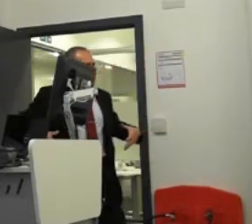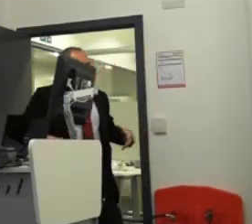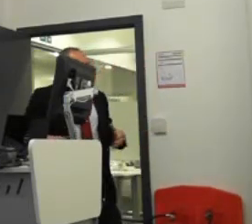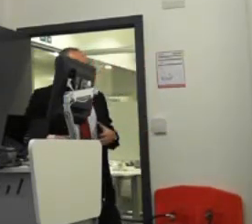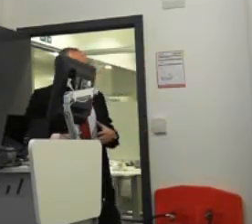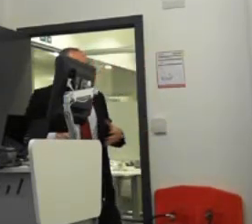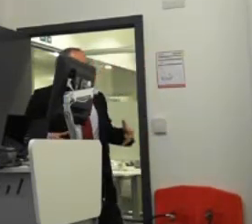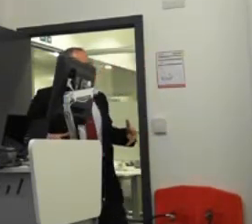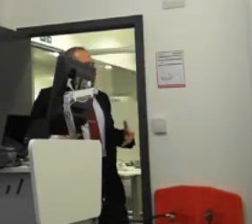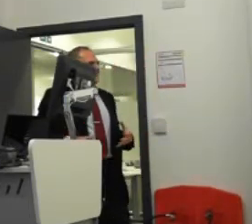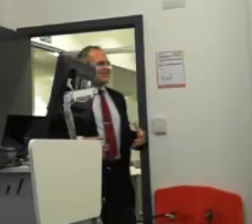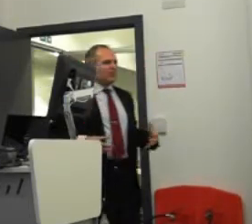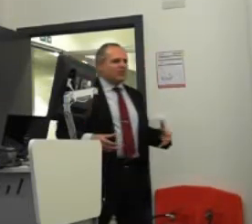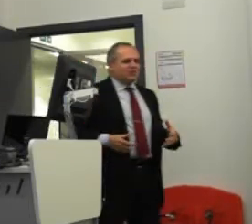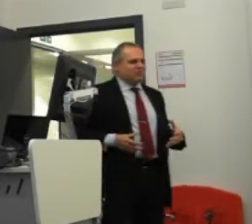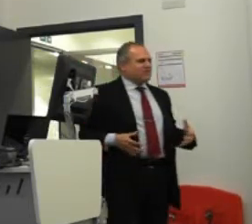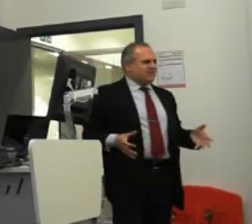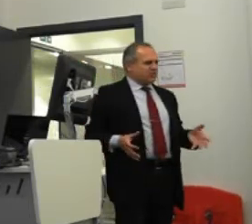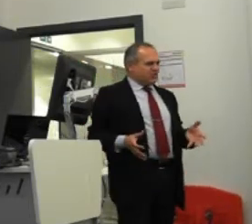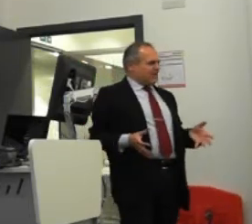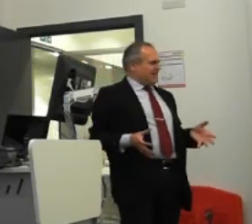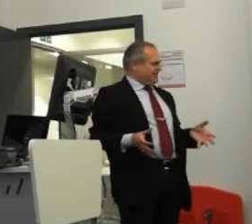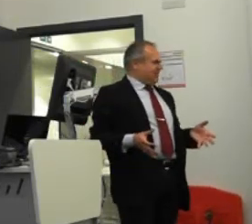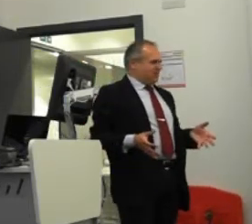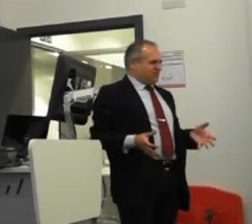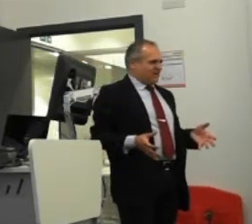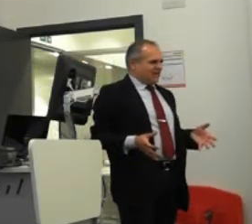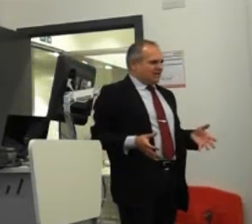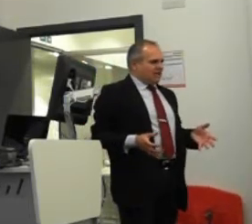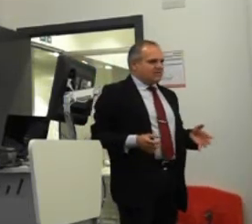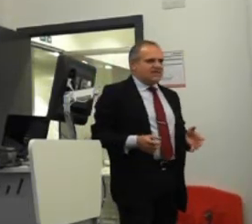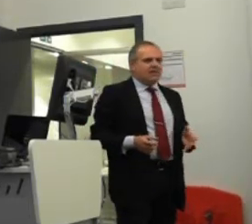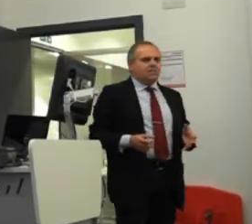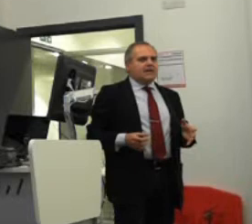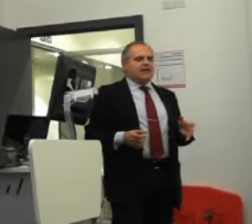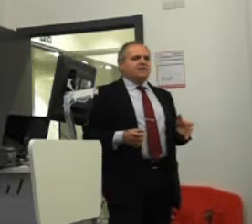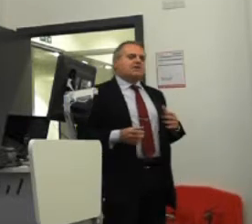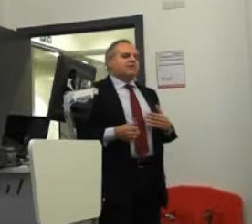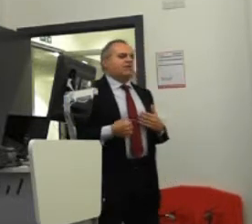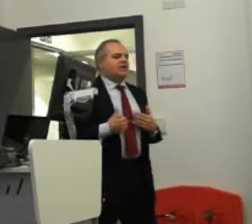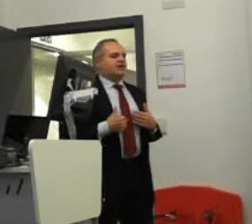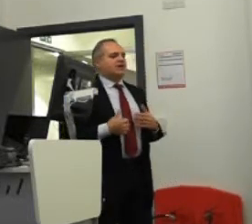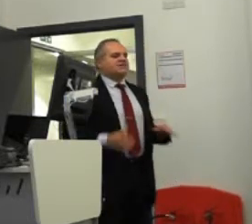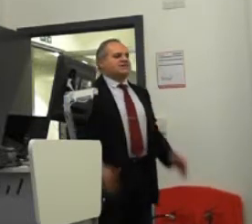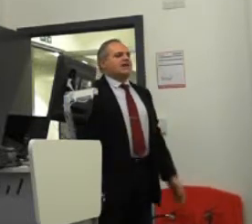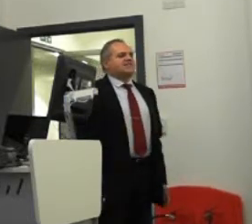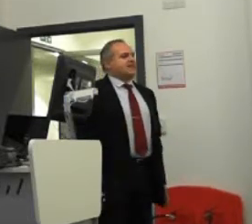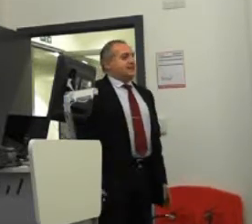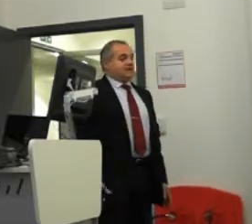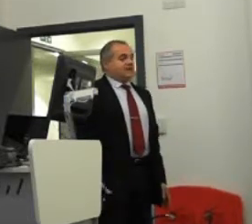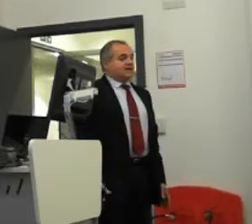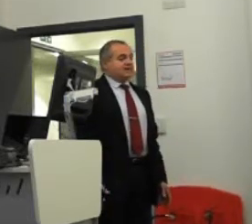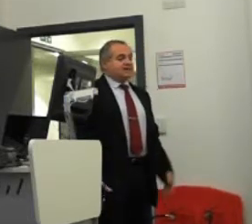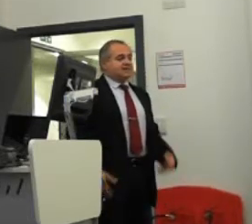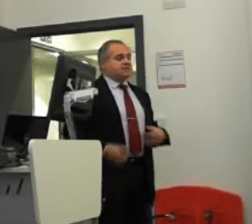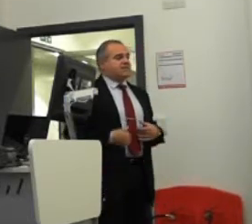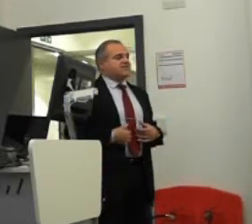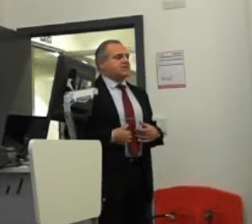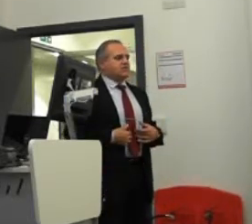and obviously the system was committing suicide because of that because now even if you think stay still stay still means that